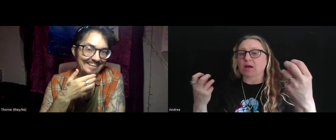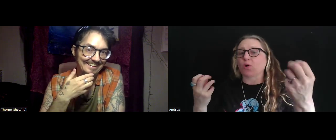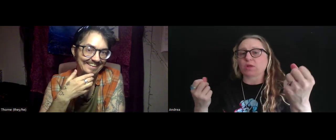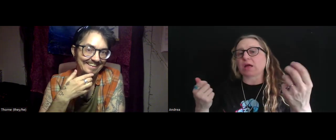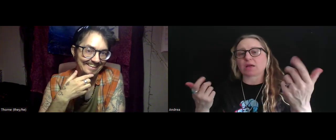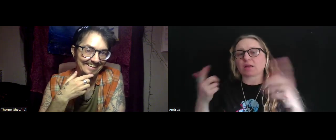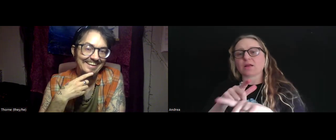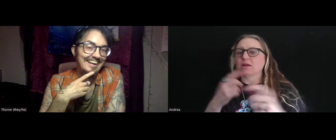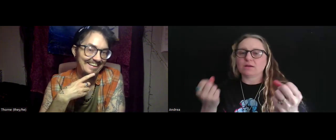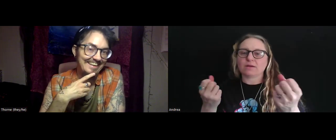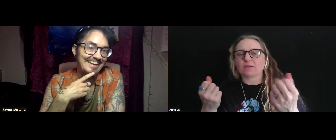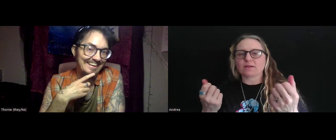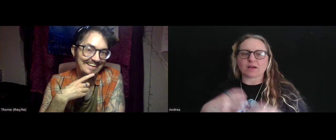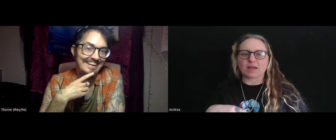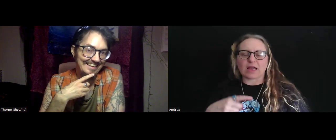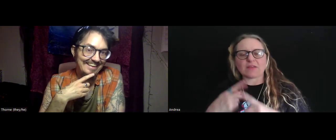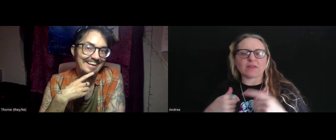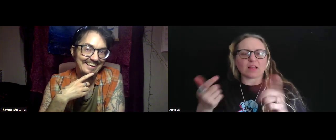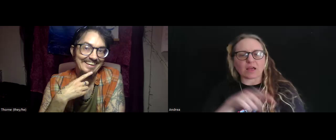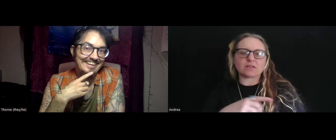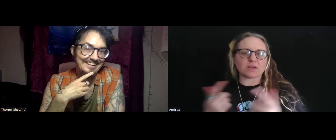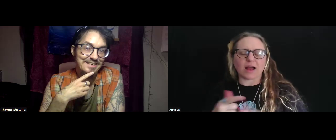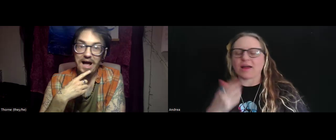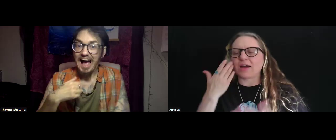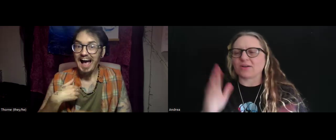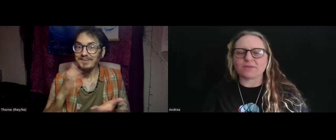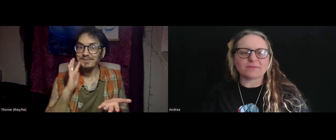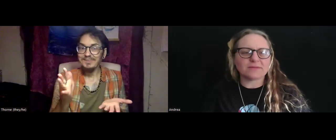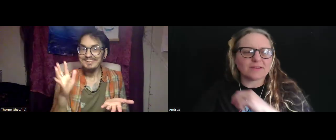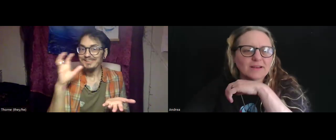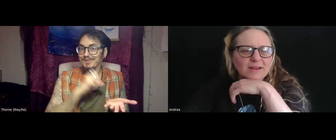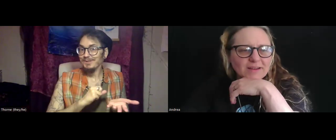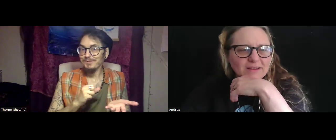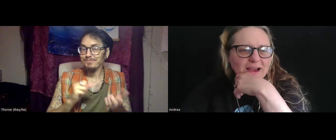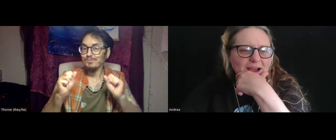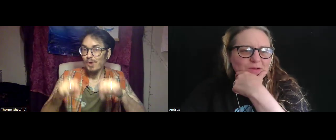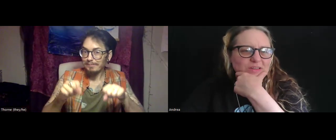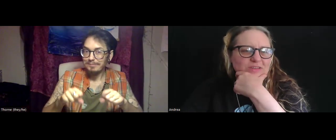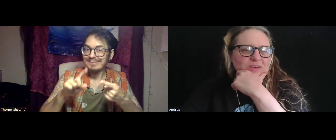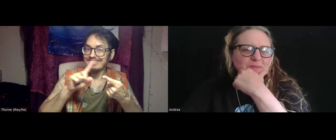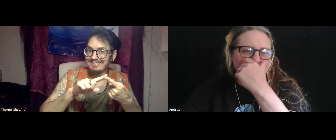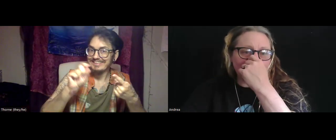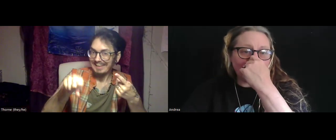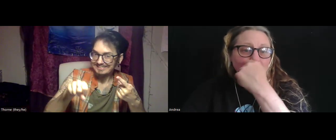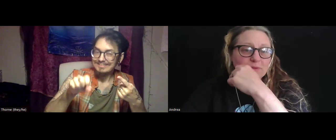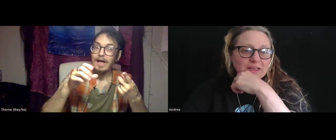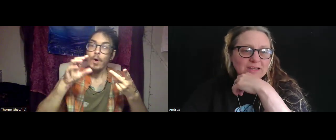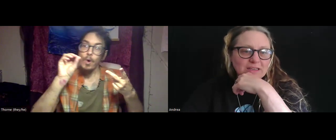both like talking and then they like I don't know. Yeah, I would assume that probably